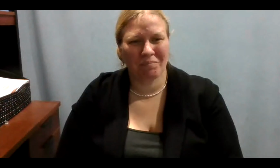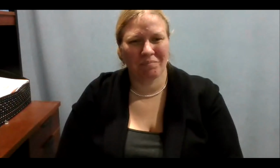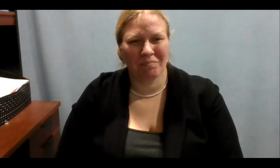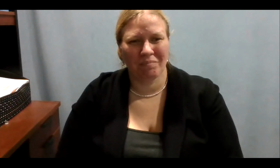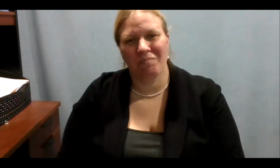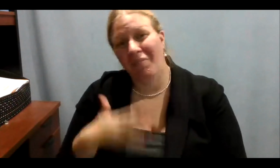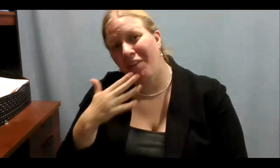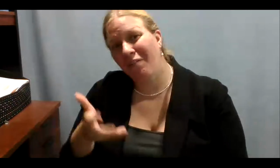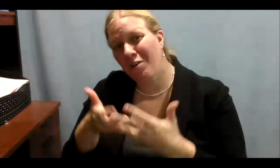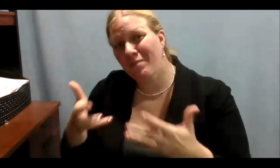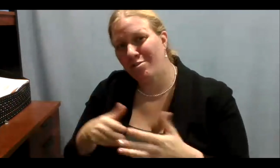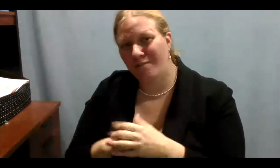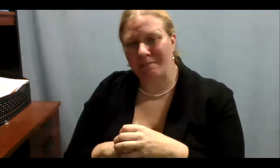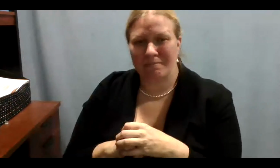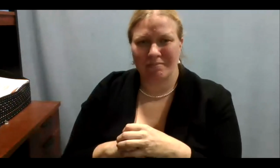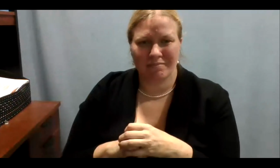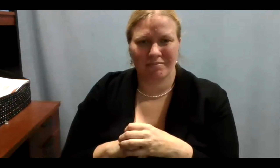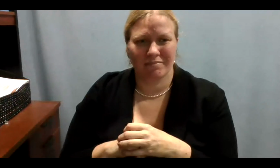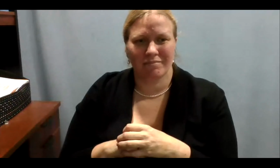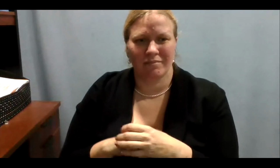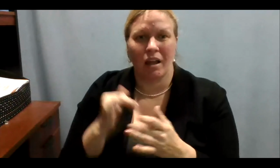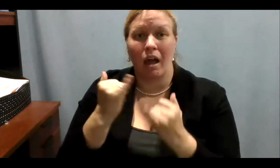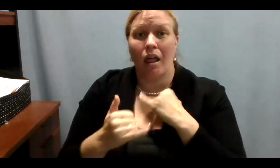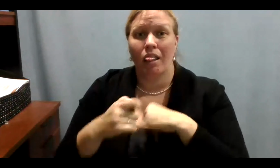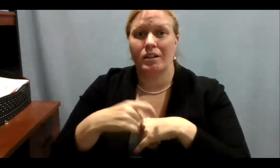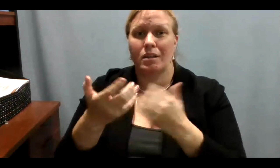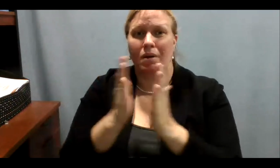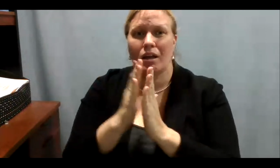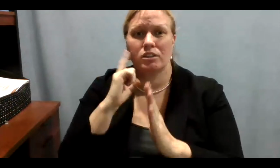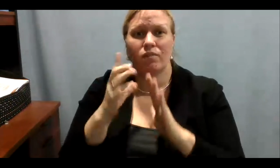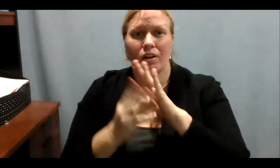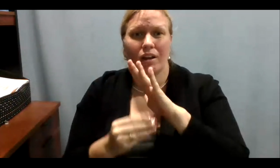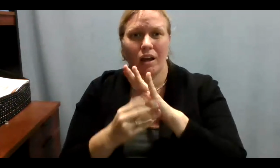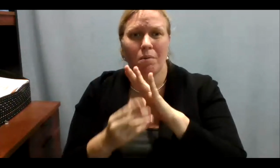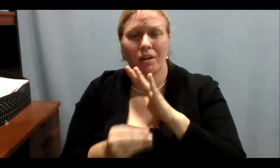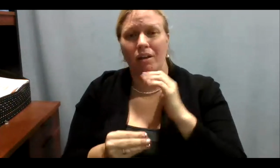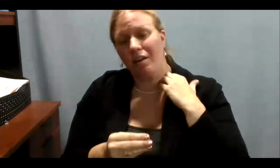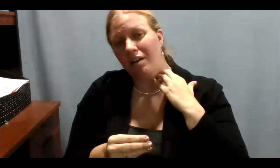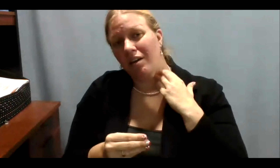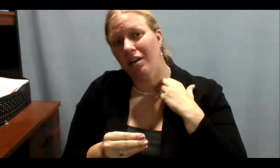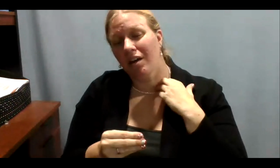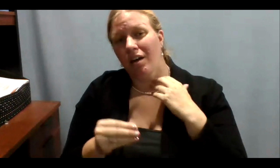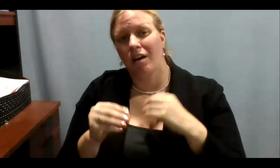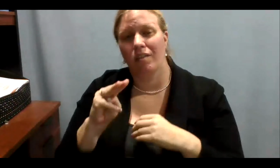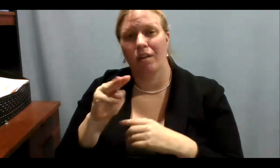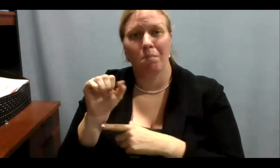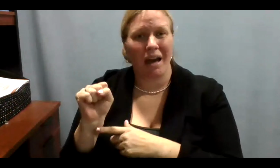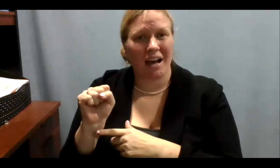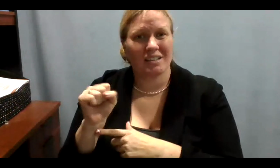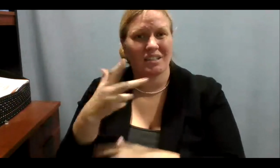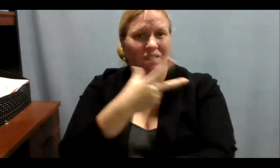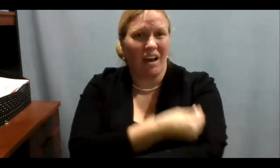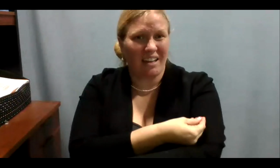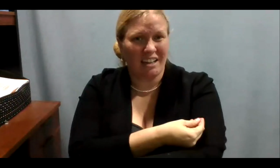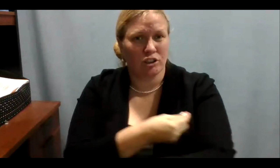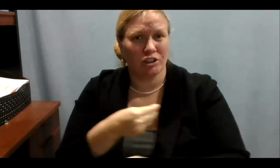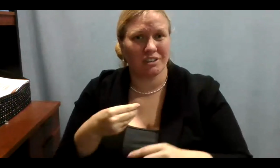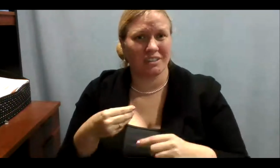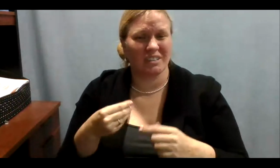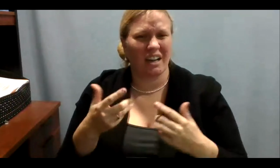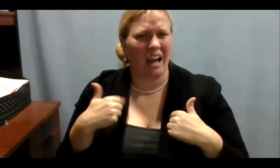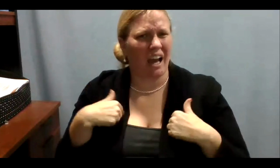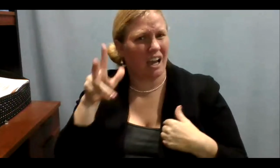Thank you very much. Last time I asked for a copy of the city's mass vaccination plan, which you submit to the state. And I later heard that it was